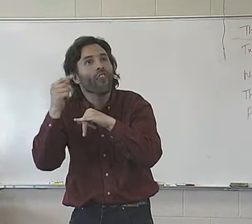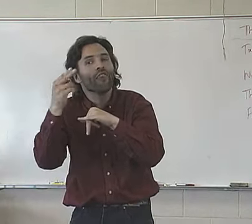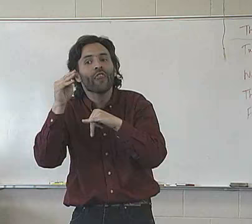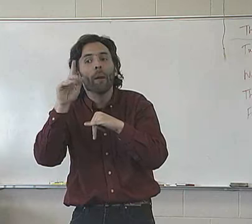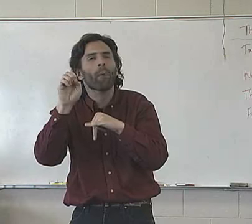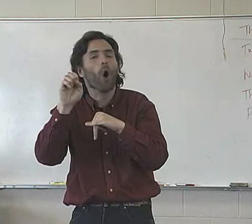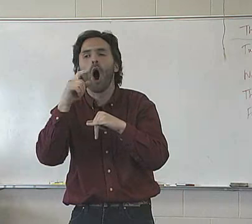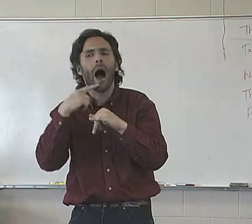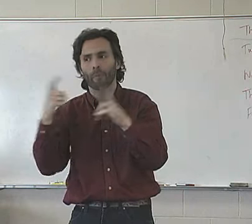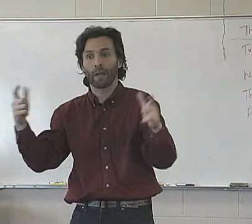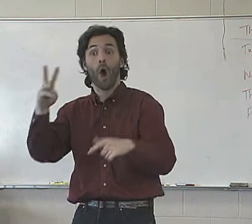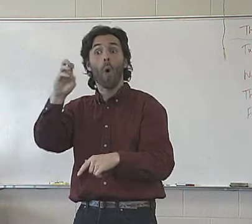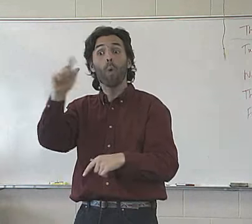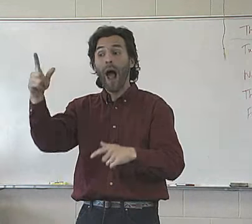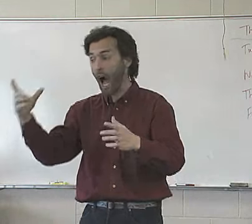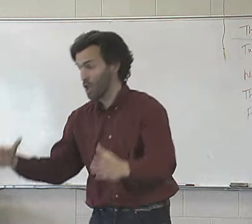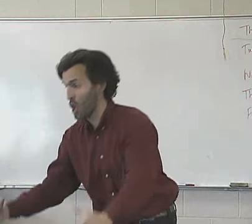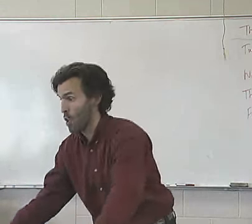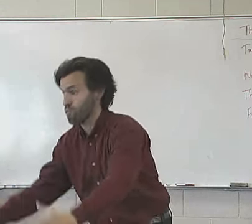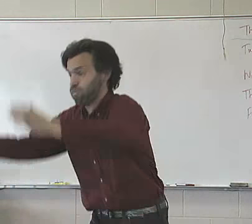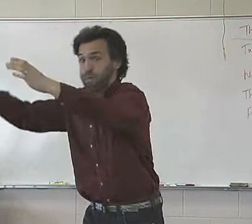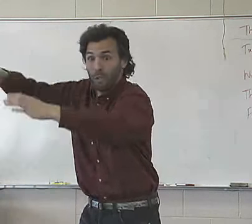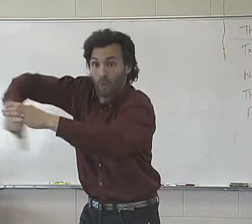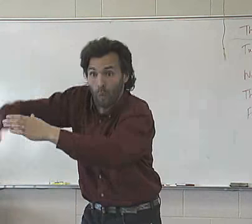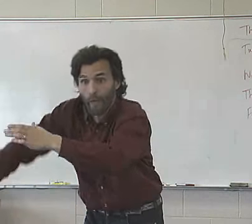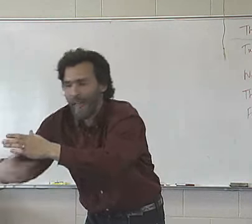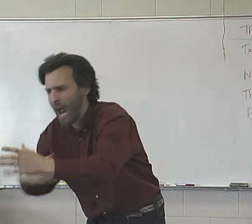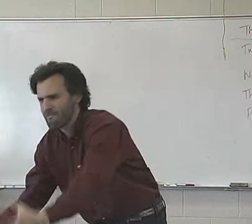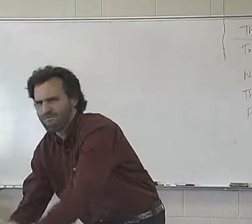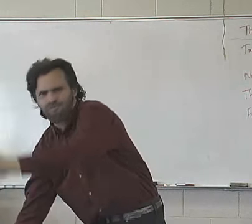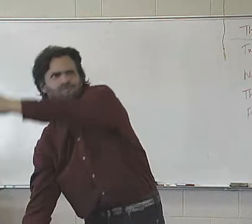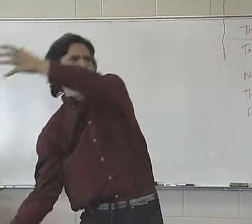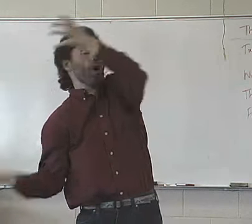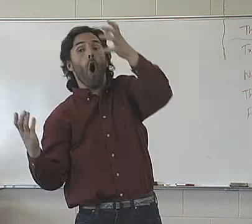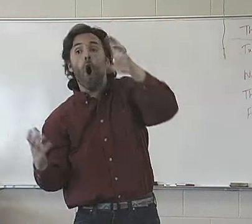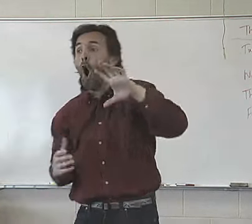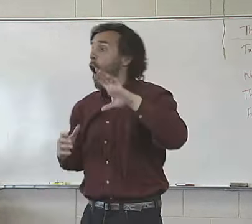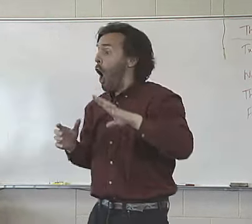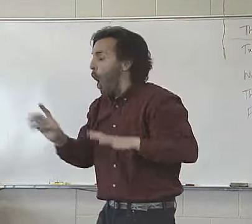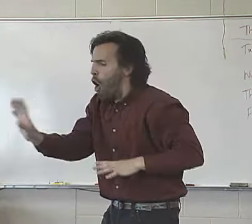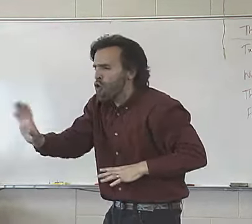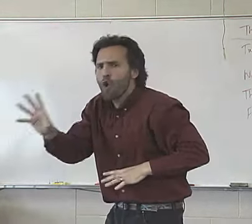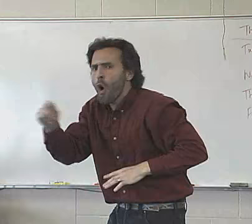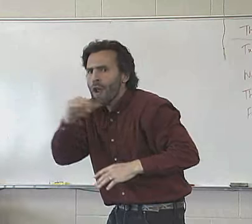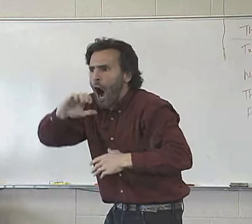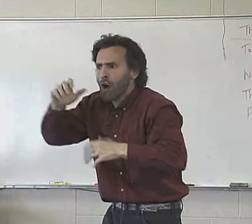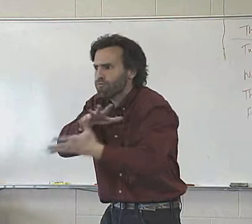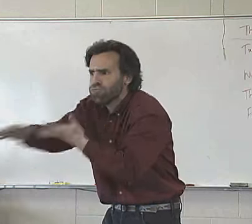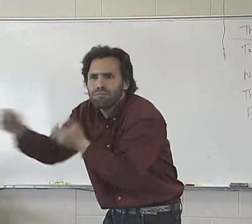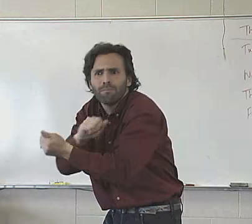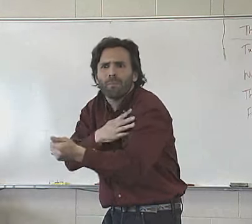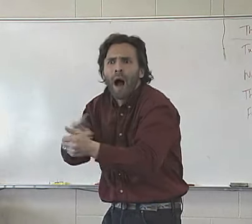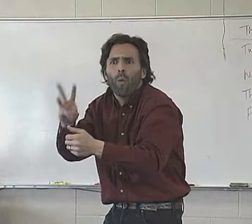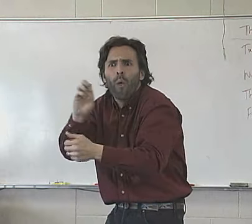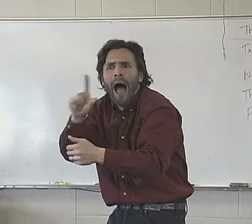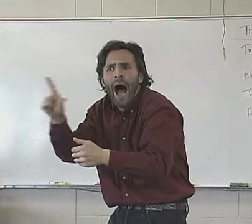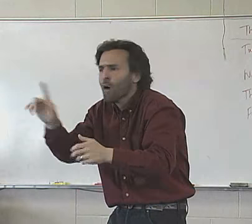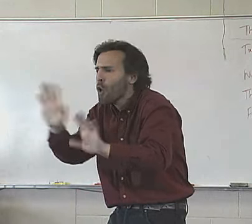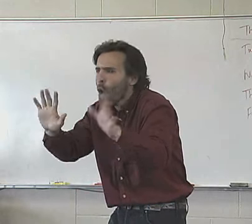well." "Oh, no, I can't afford to lose my water. Listen, forget about it. Why don't you just make up the fire